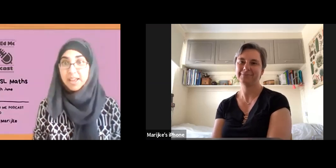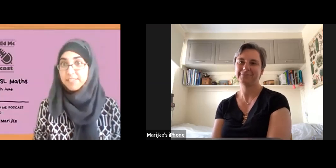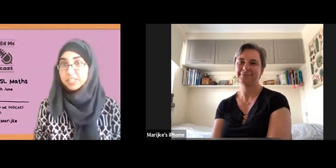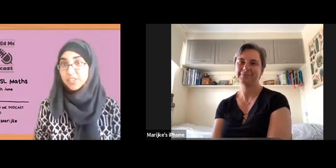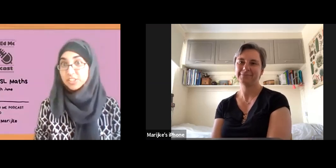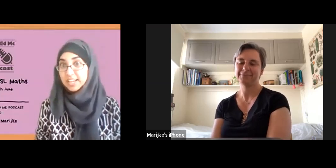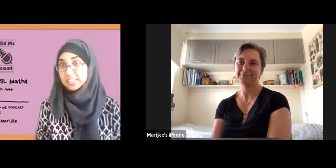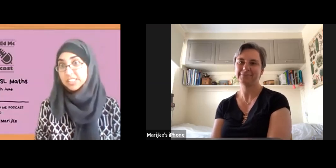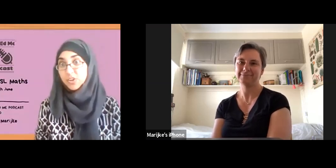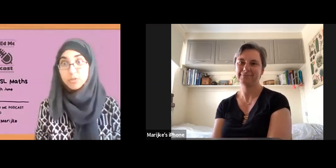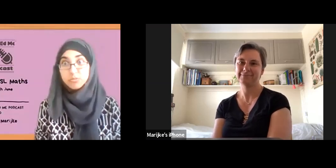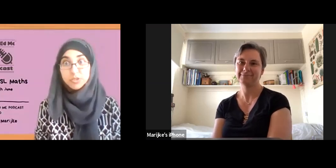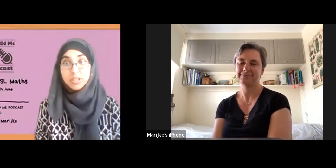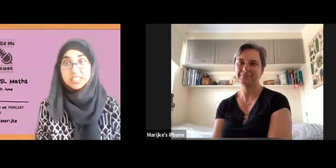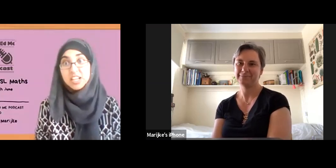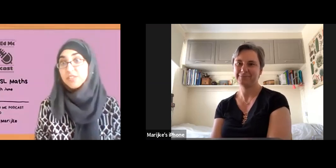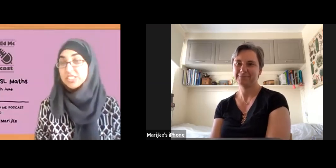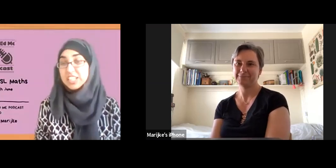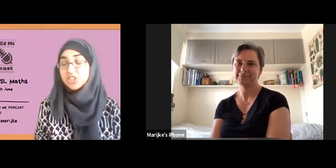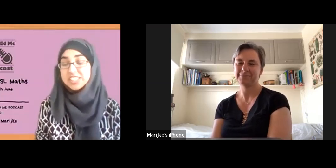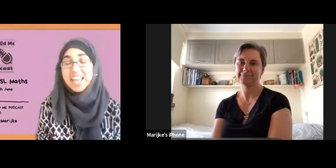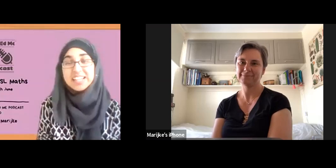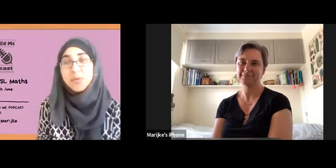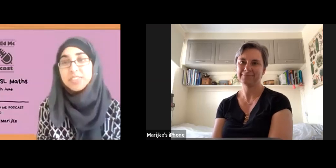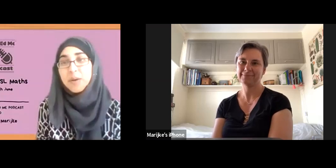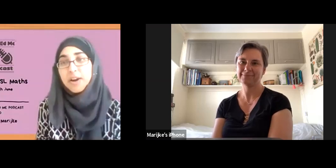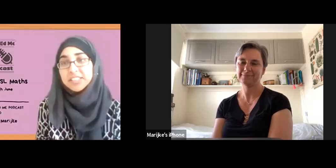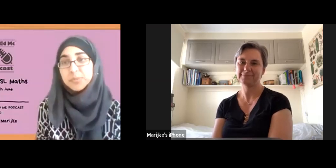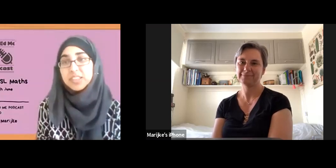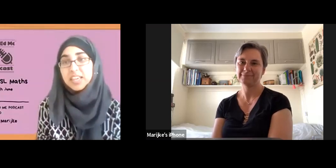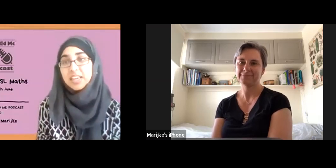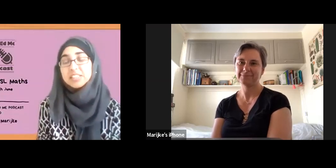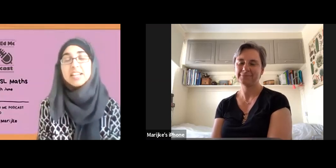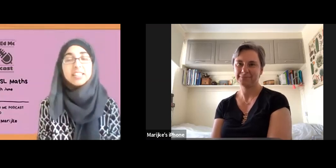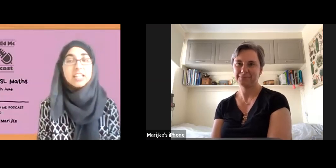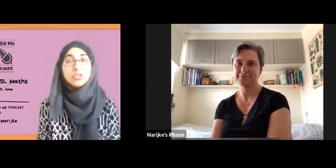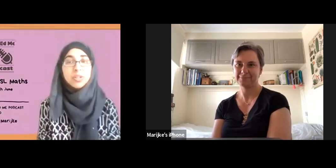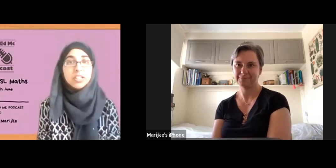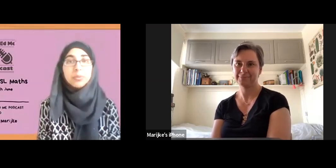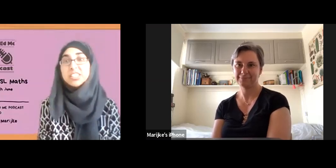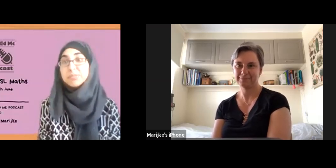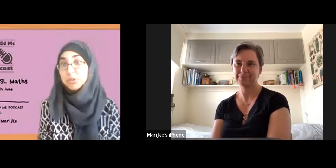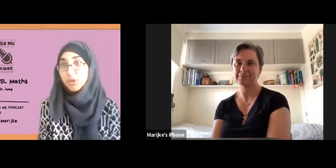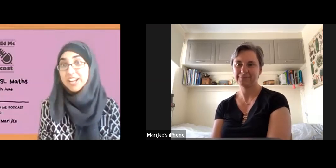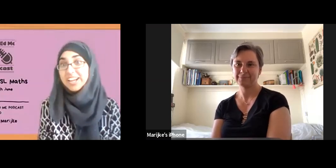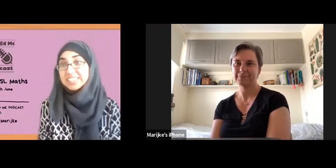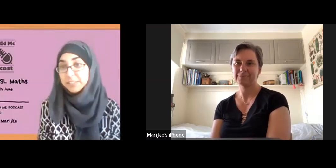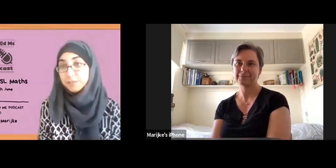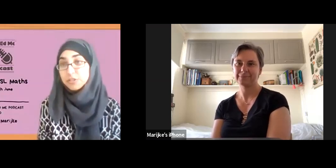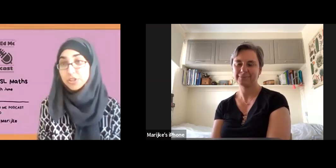parents, for educators, for homeschoolers, for teachers, anyone that works with kids. And each week we explore a different